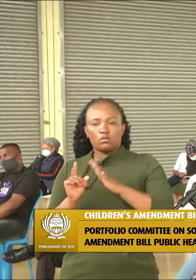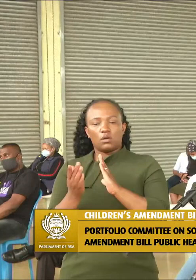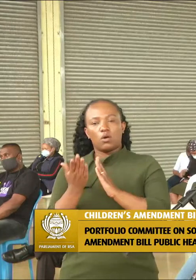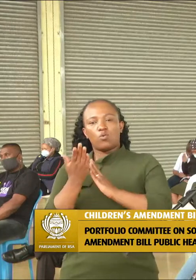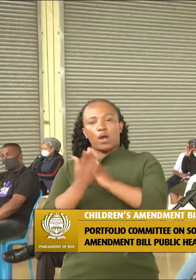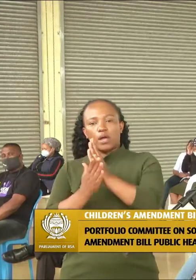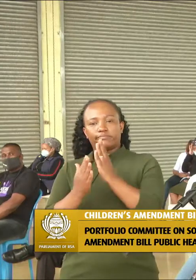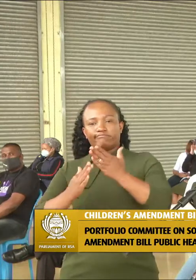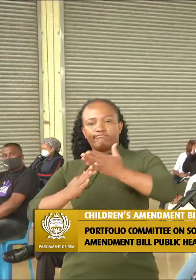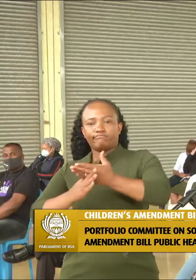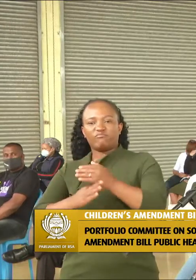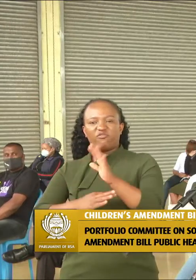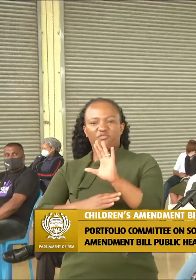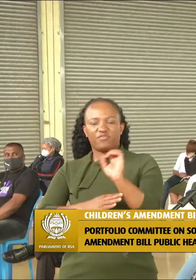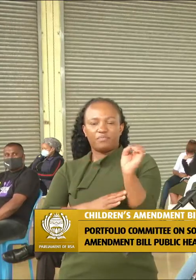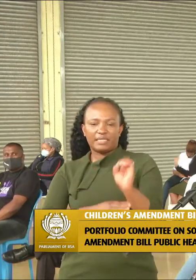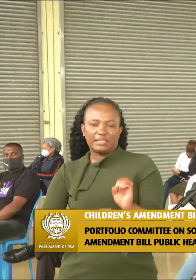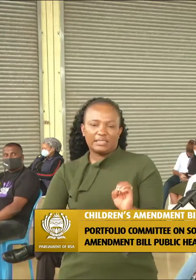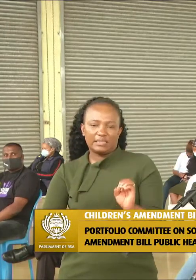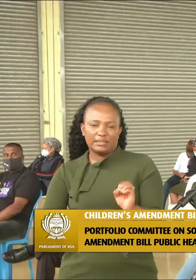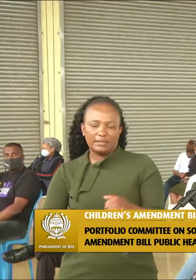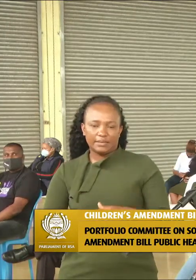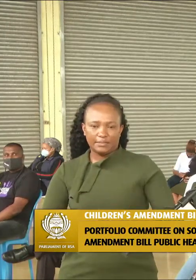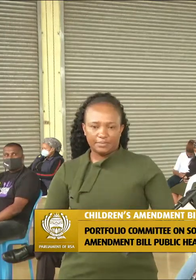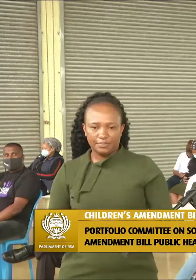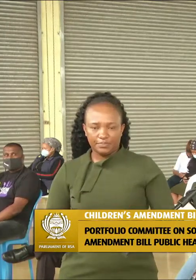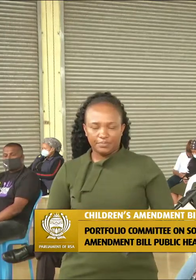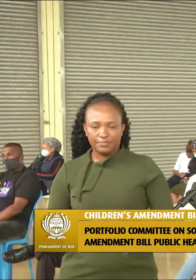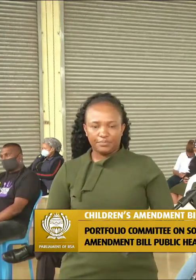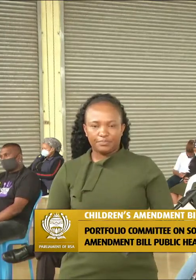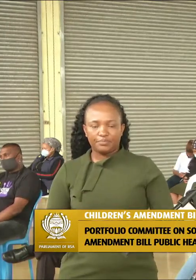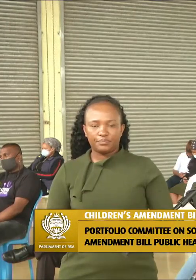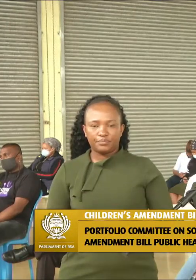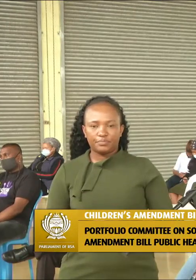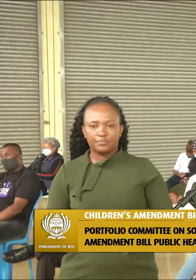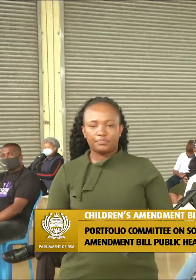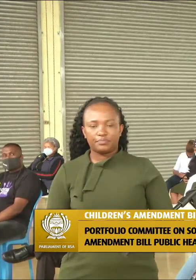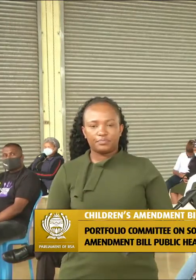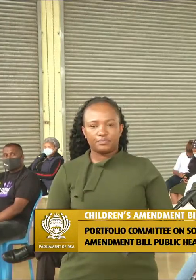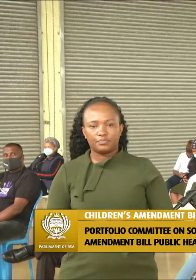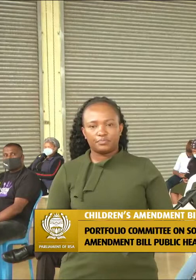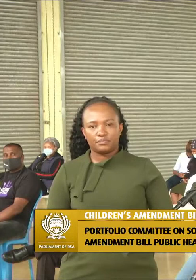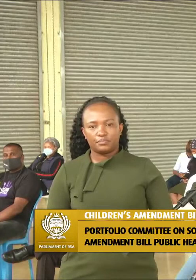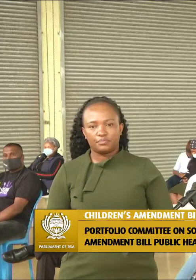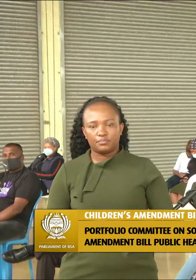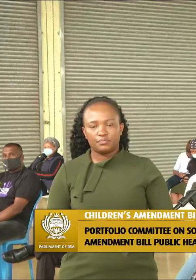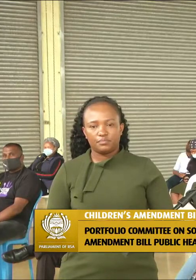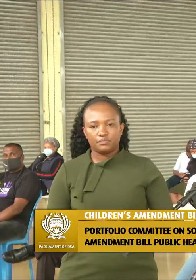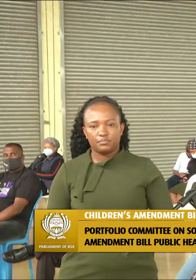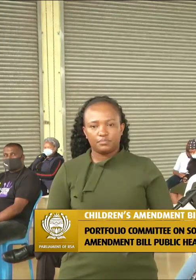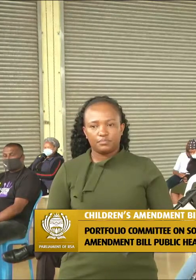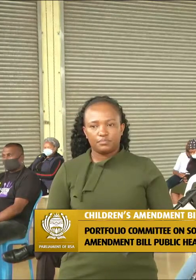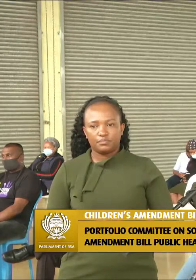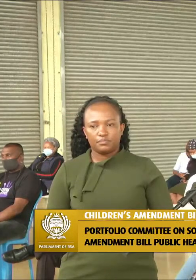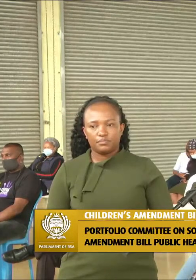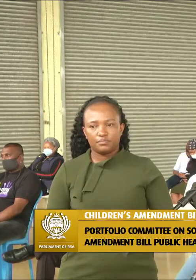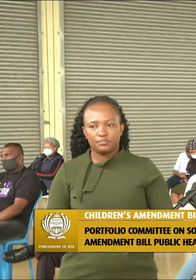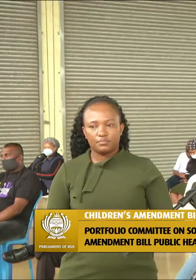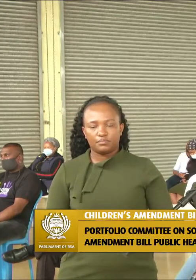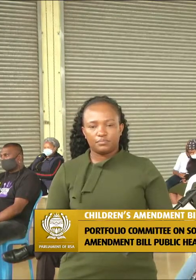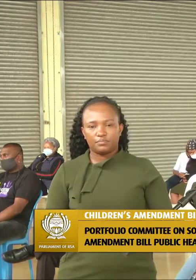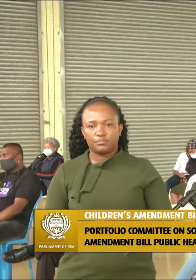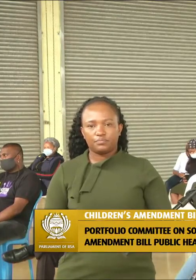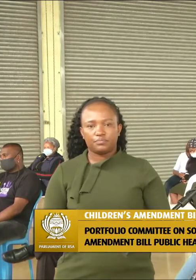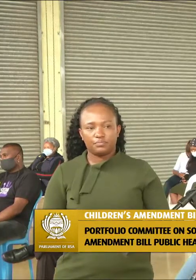like libheke lokho kushiwo yilaba bameli bemkhaya ukuthi bakwazi ukuthi okungenani